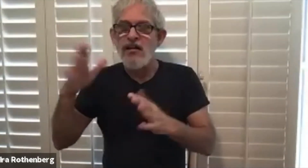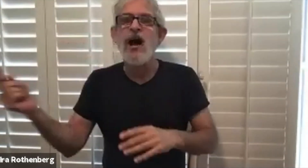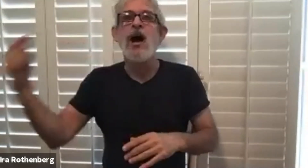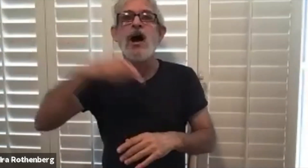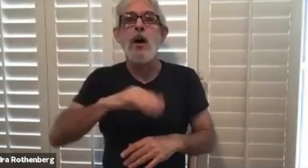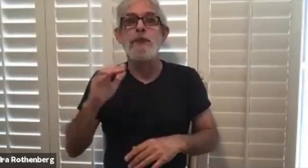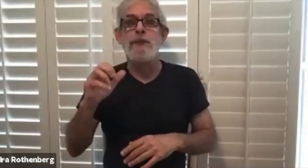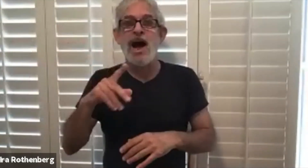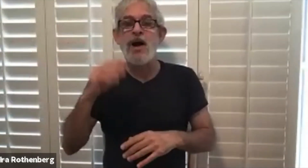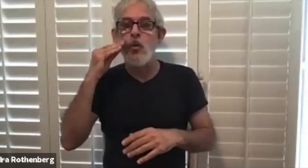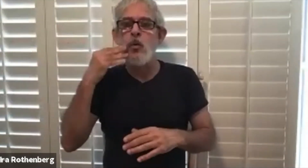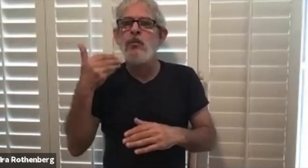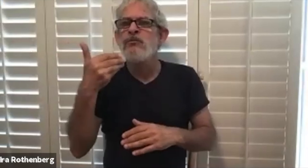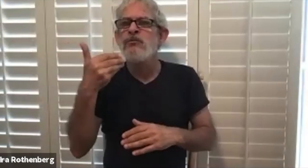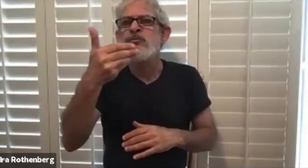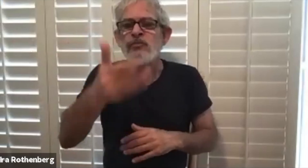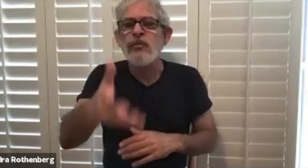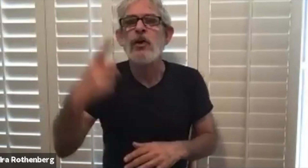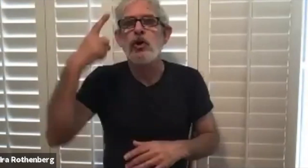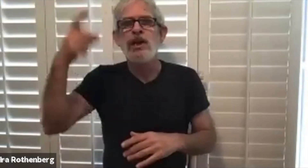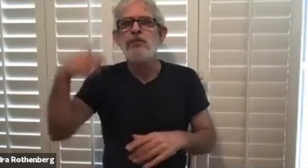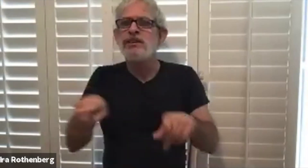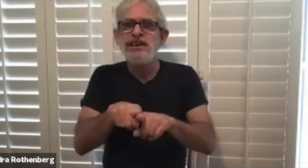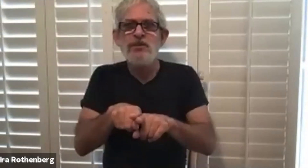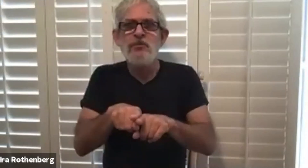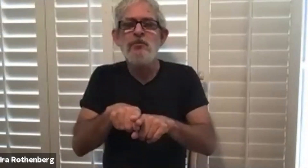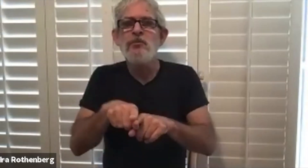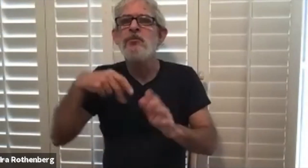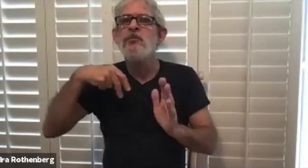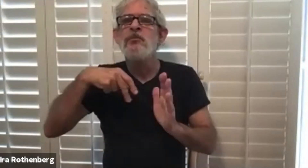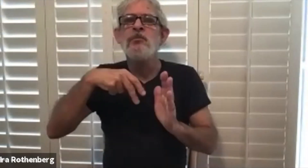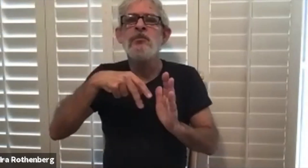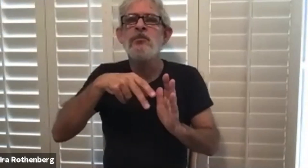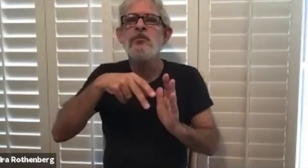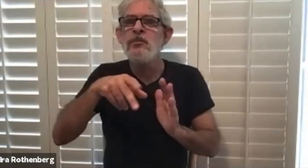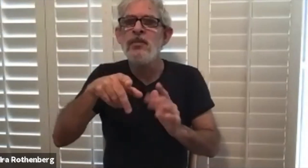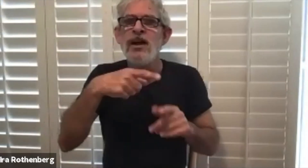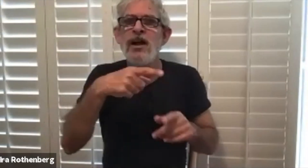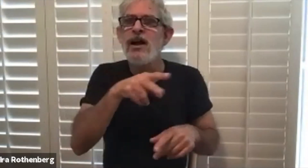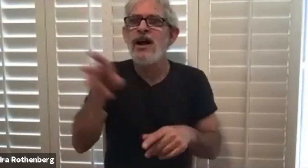stands. And when she got back home a few weeks later, she still had the same